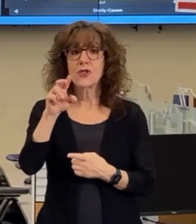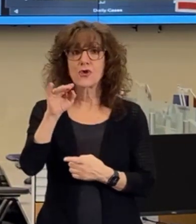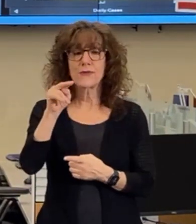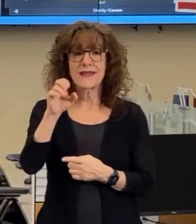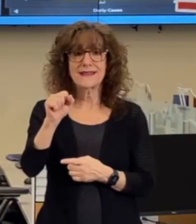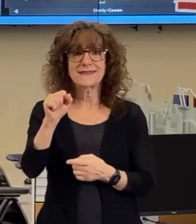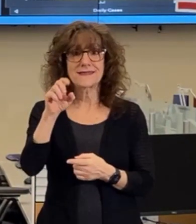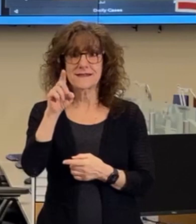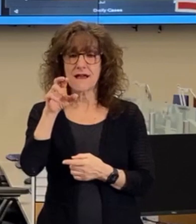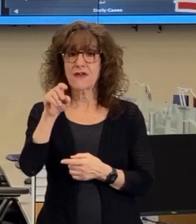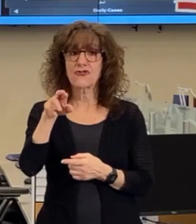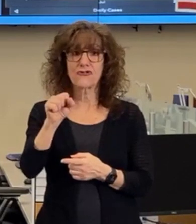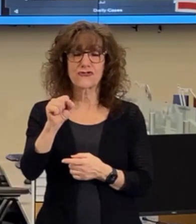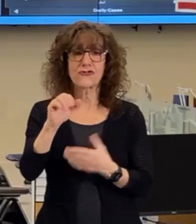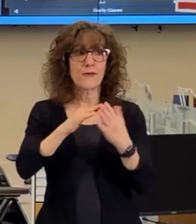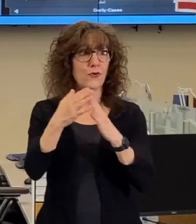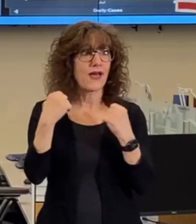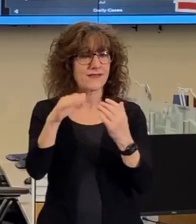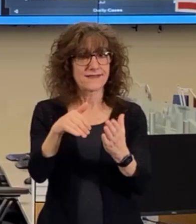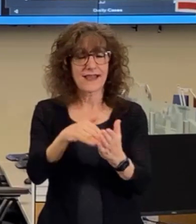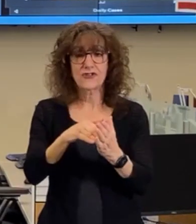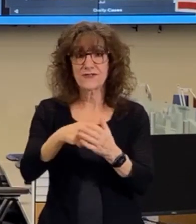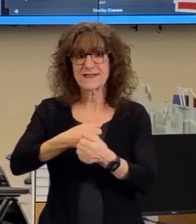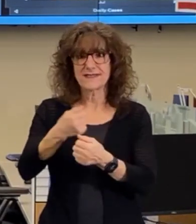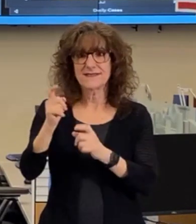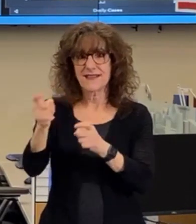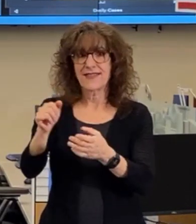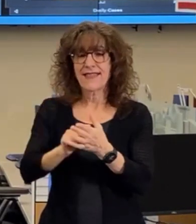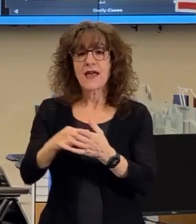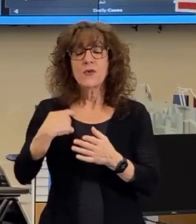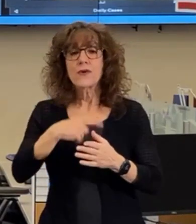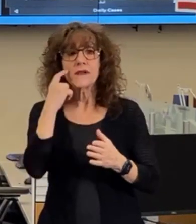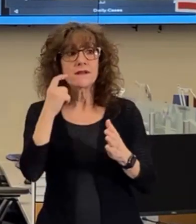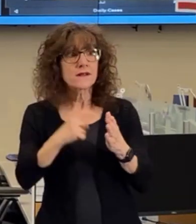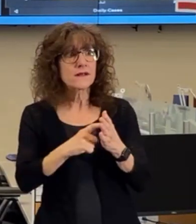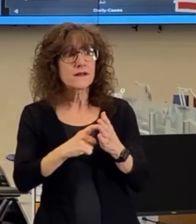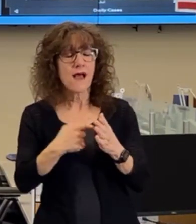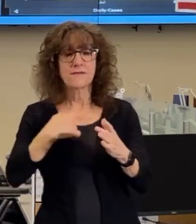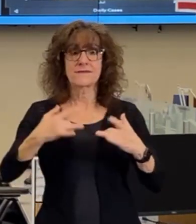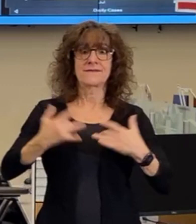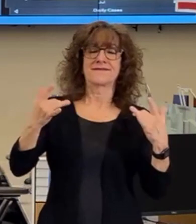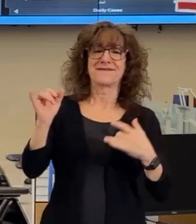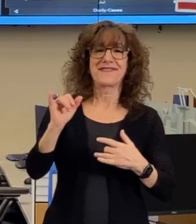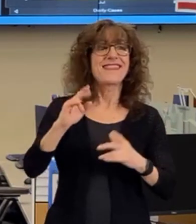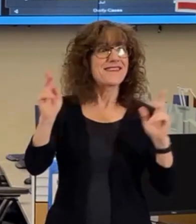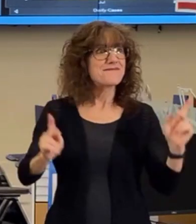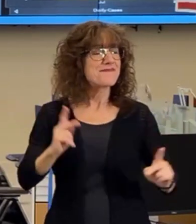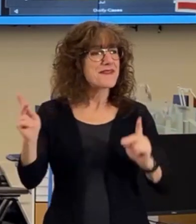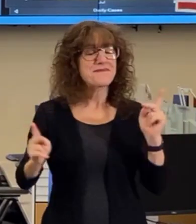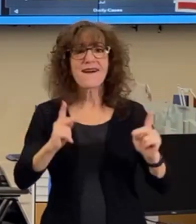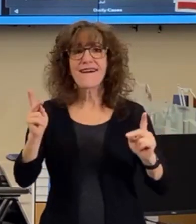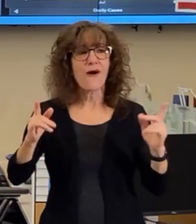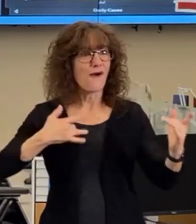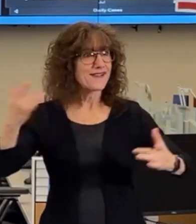Doctors Community Health Center, also is giving out the vaccine. And what we're finding, much to my delight, is that people are